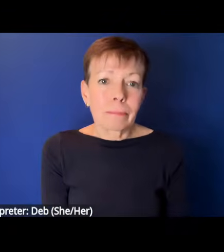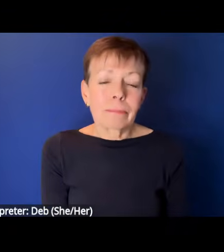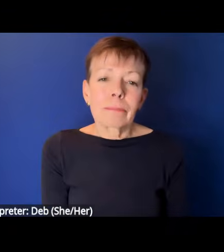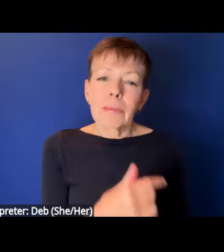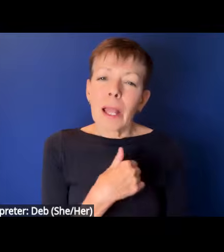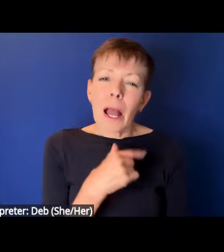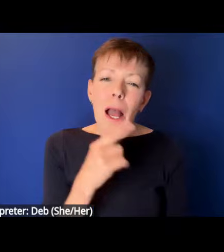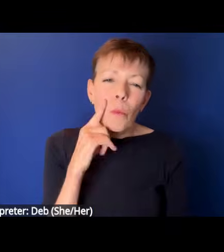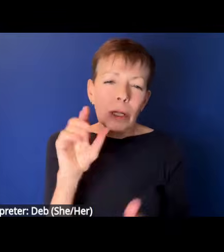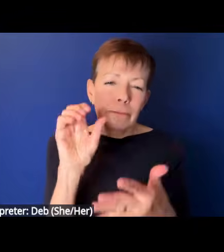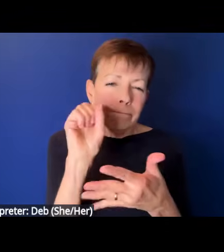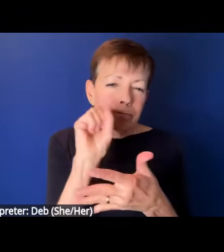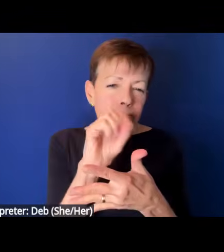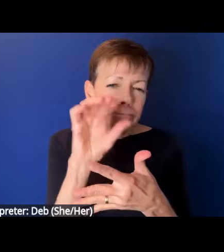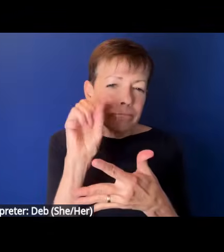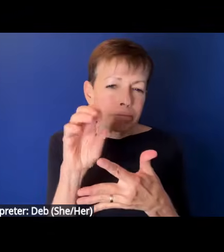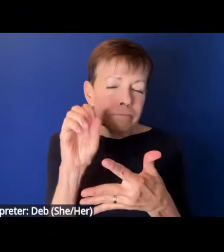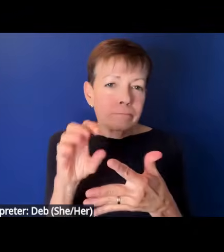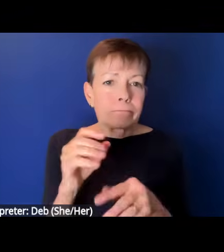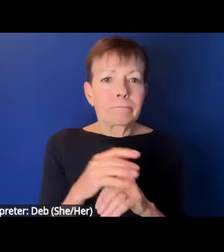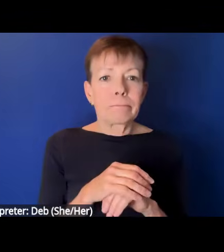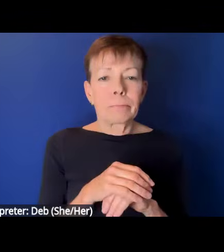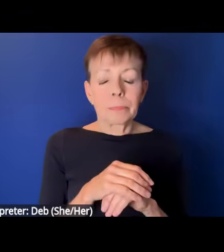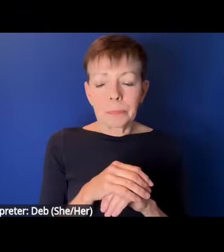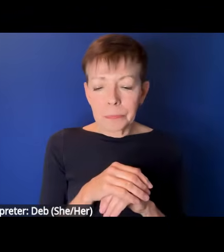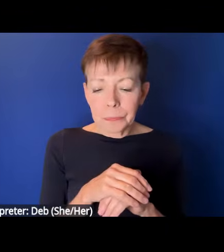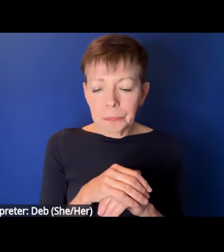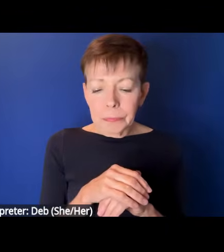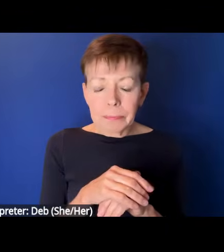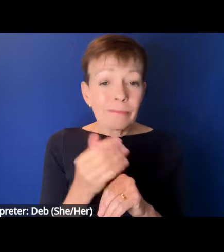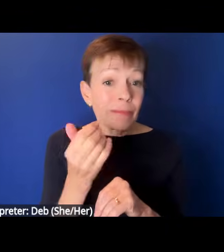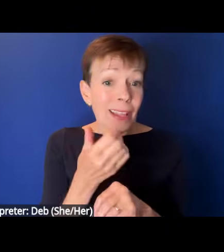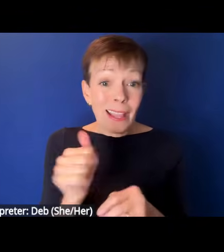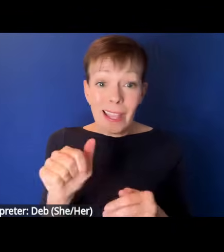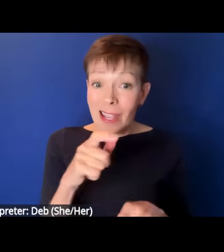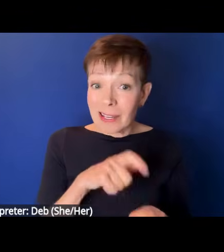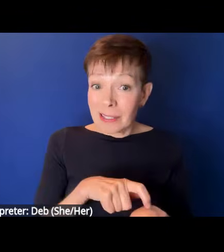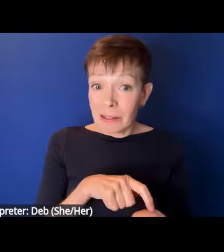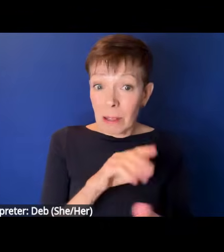the requirement that any time a school or a